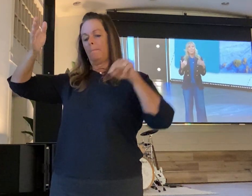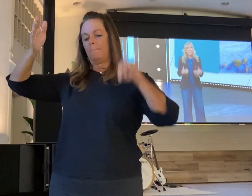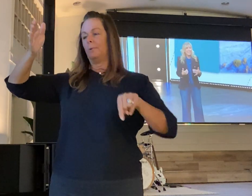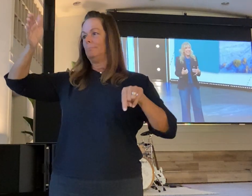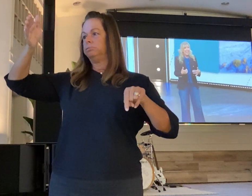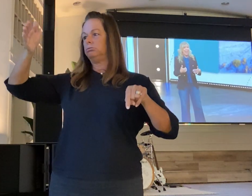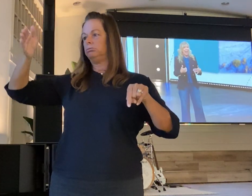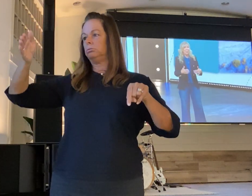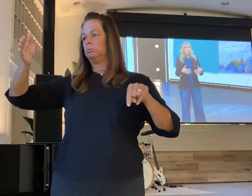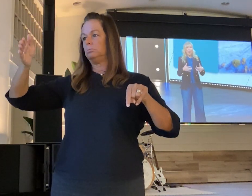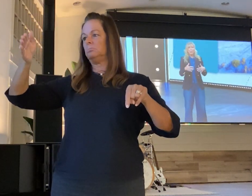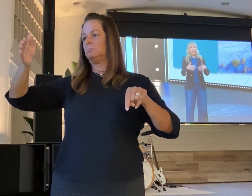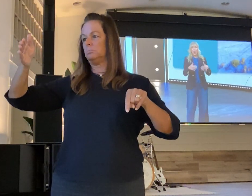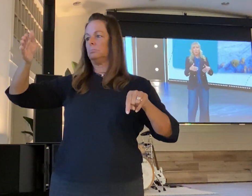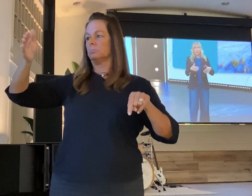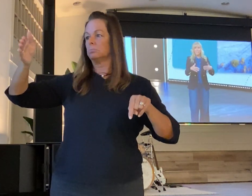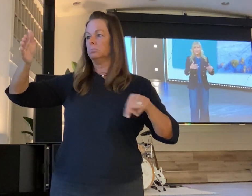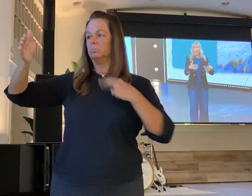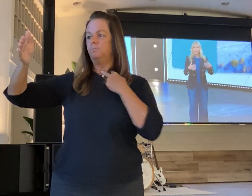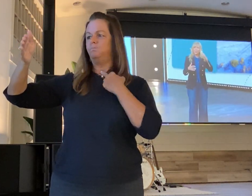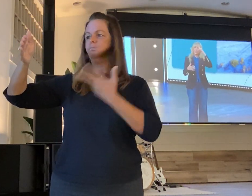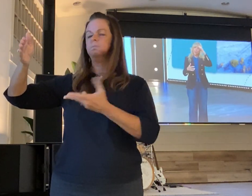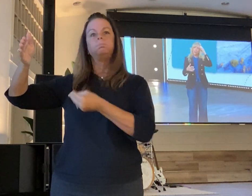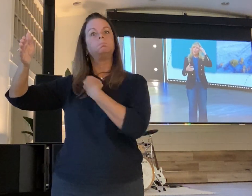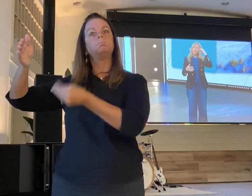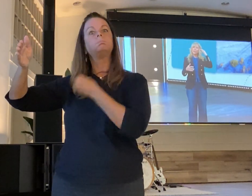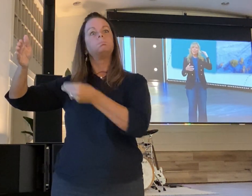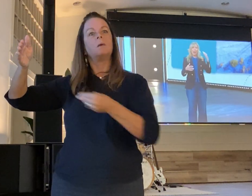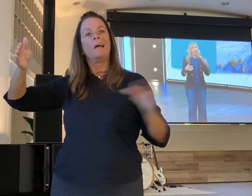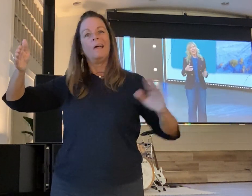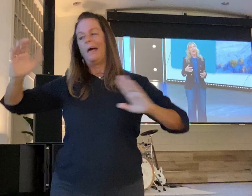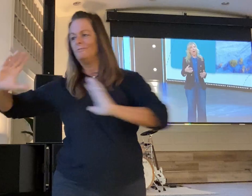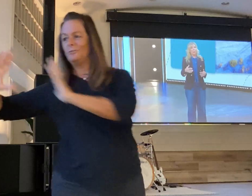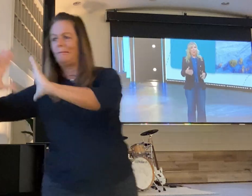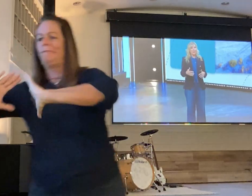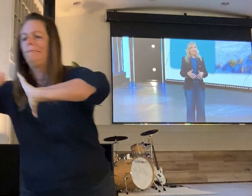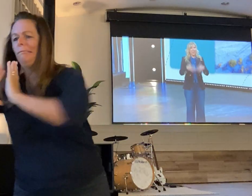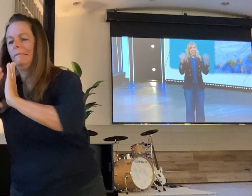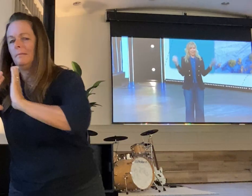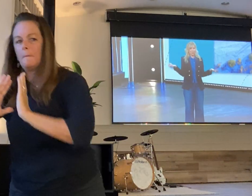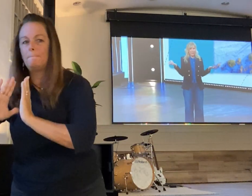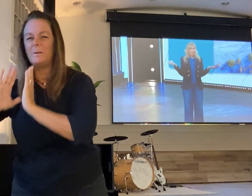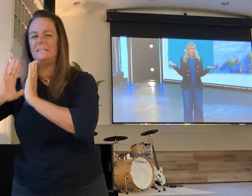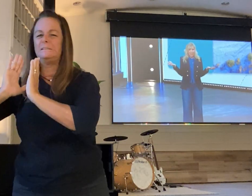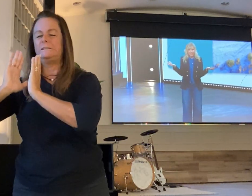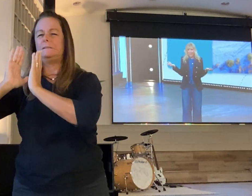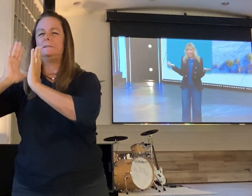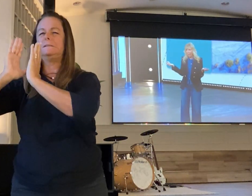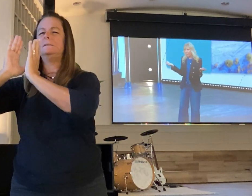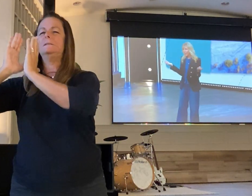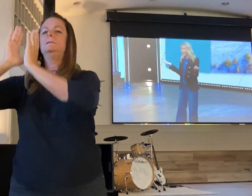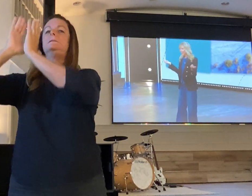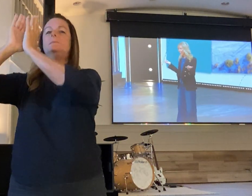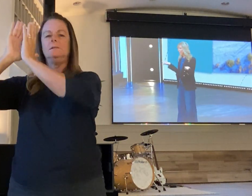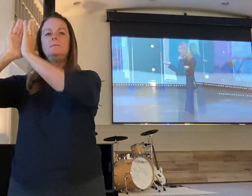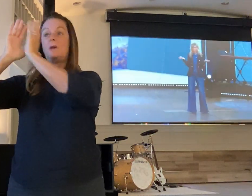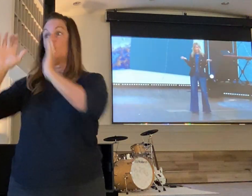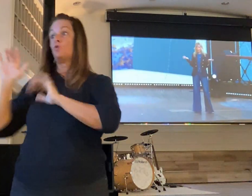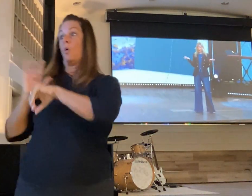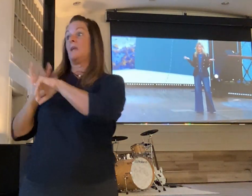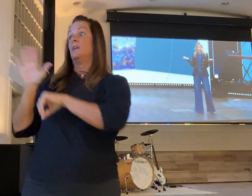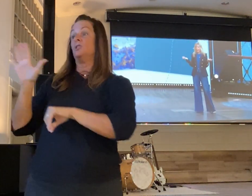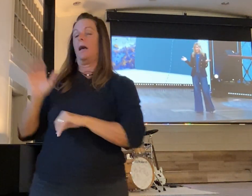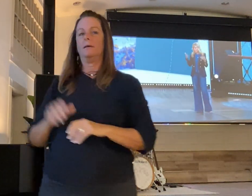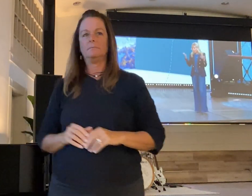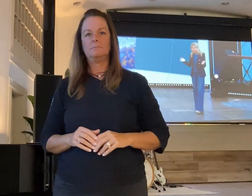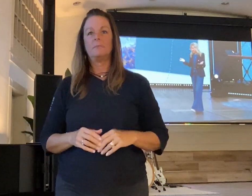place. But for me, my car started to develop this flaw a couple years back when this random light came on in